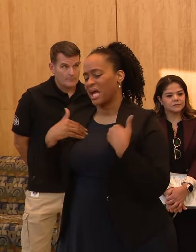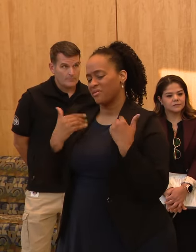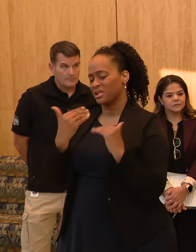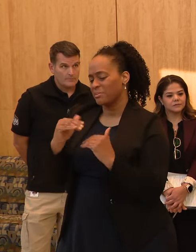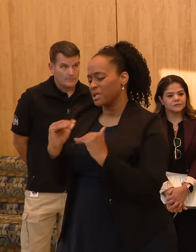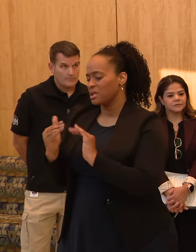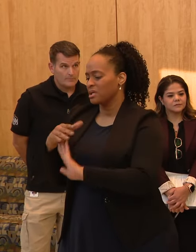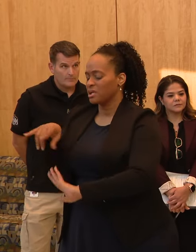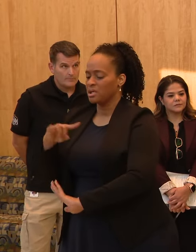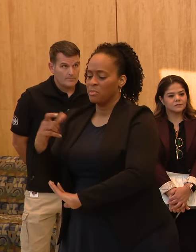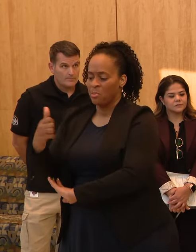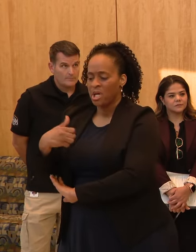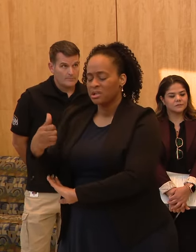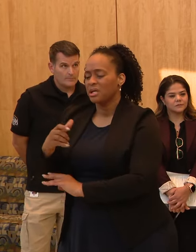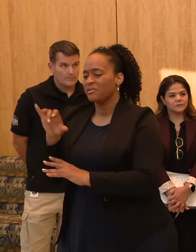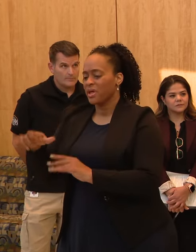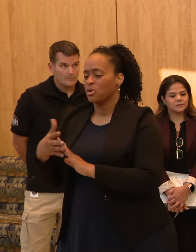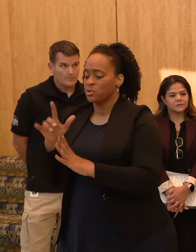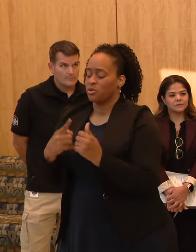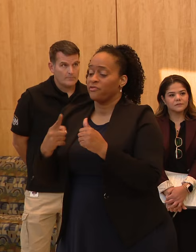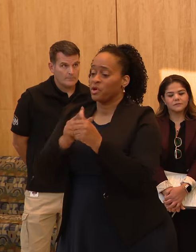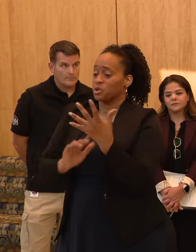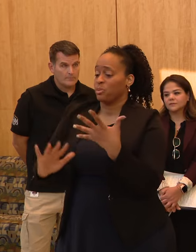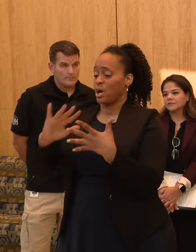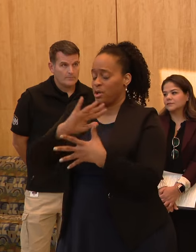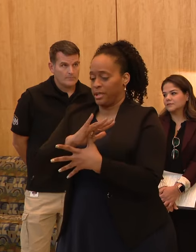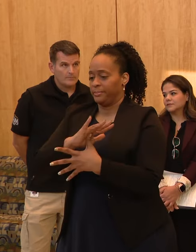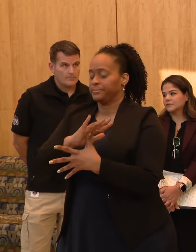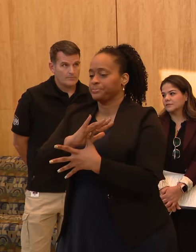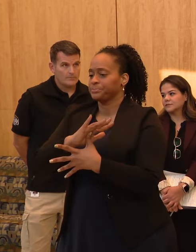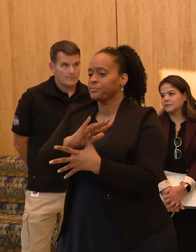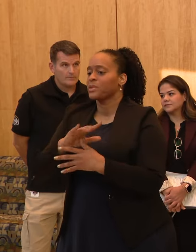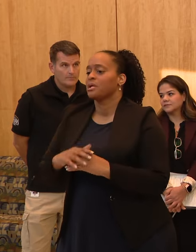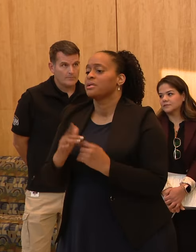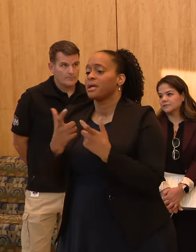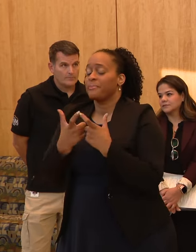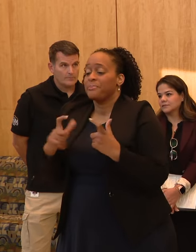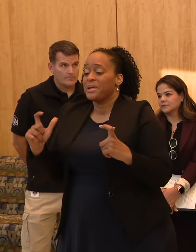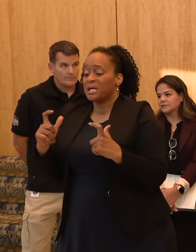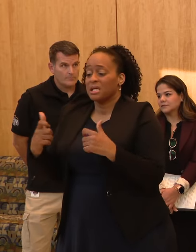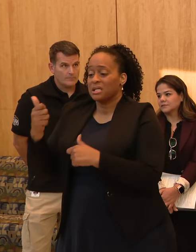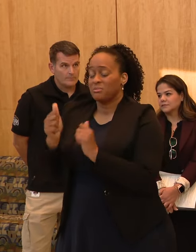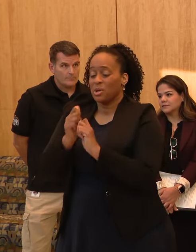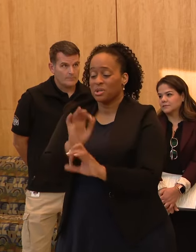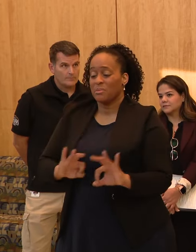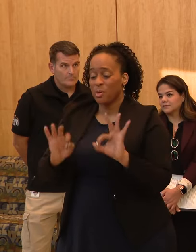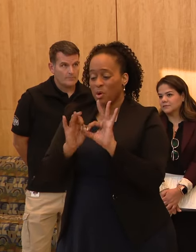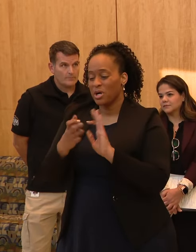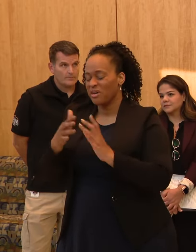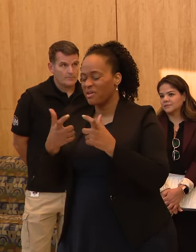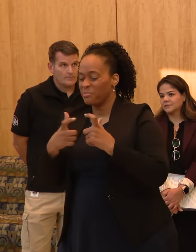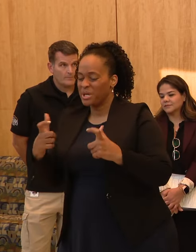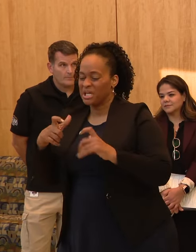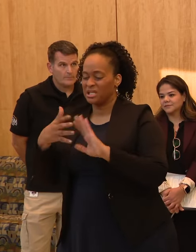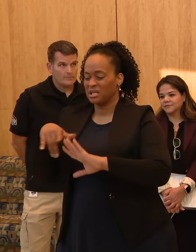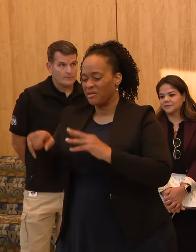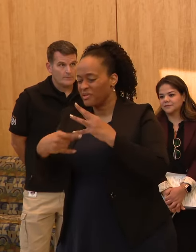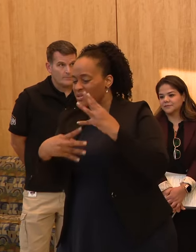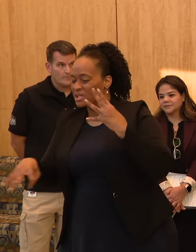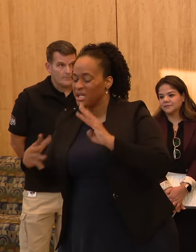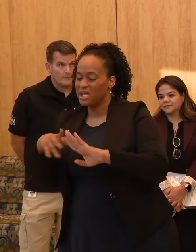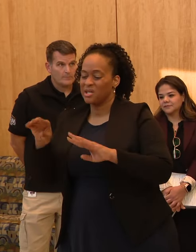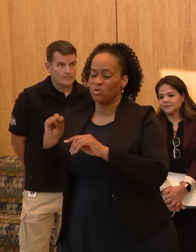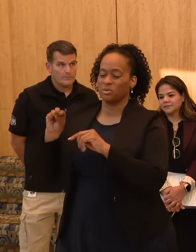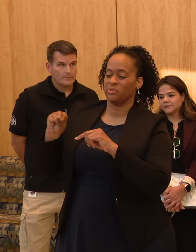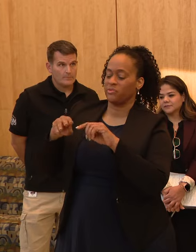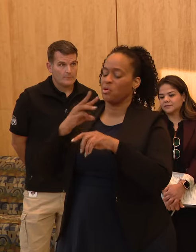limited mobility. Those take our first priorities. The biggest of the leaks, if you see a geyser, for instance, going off somewhere,